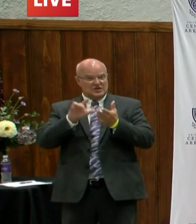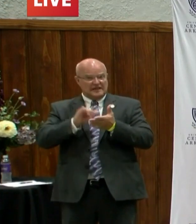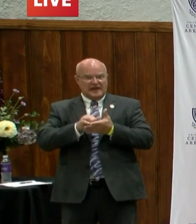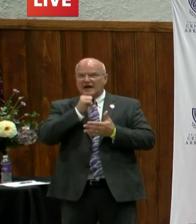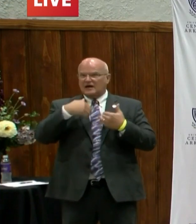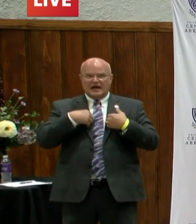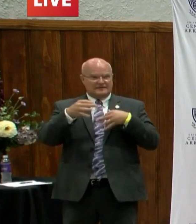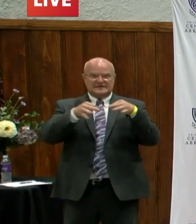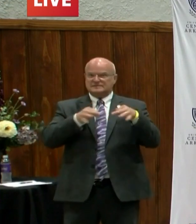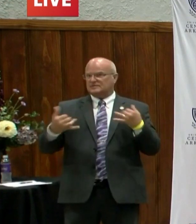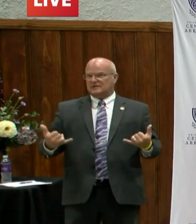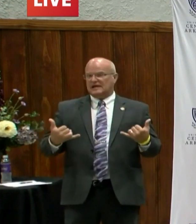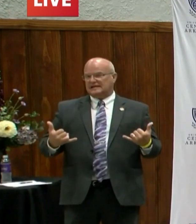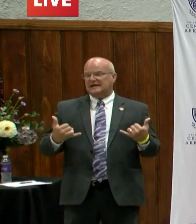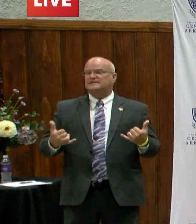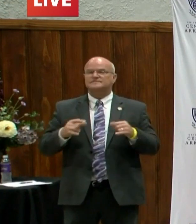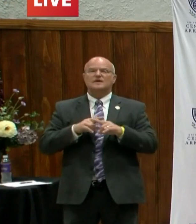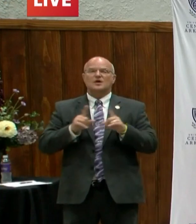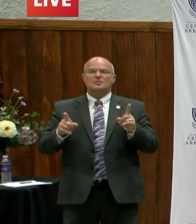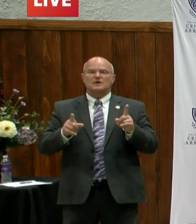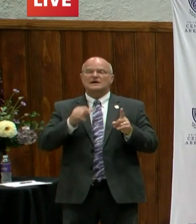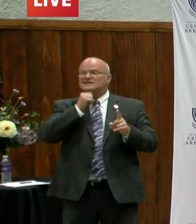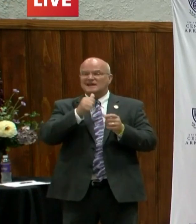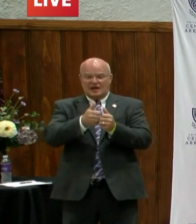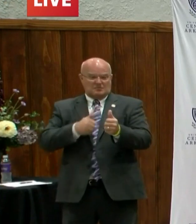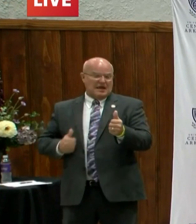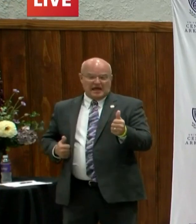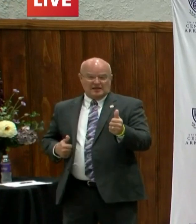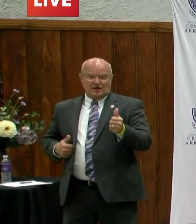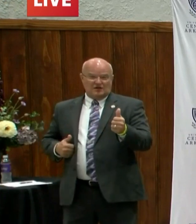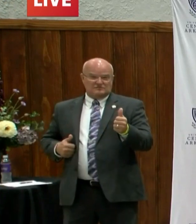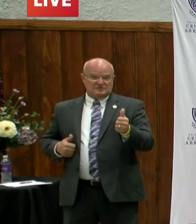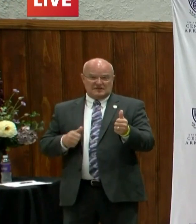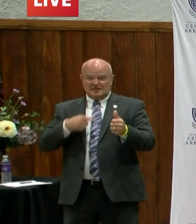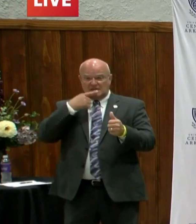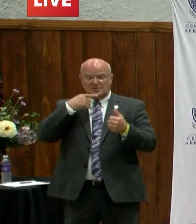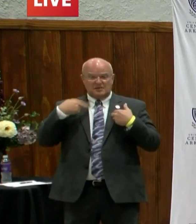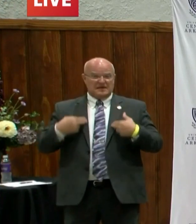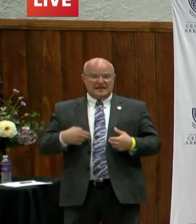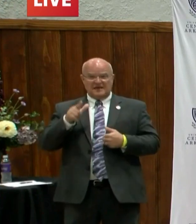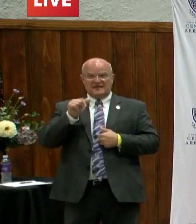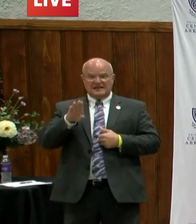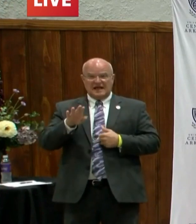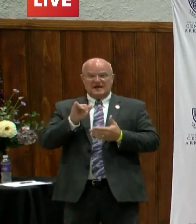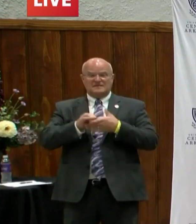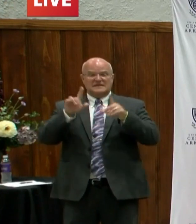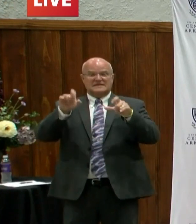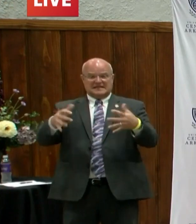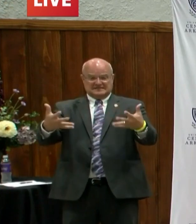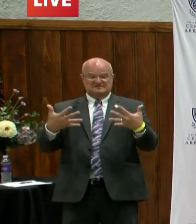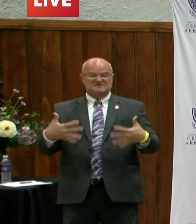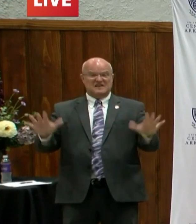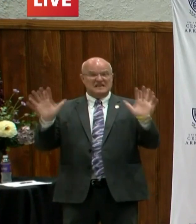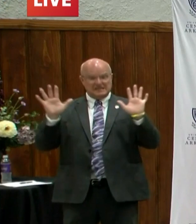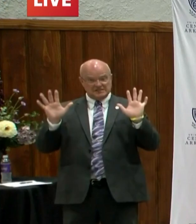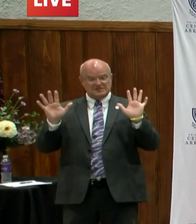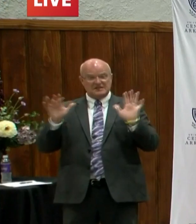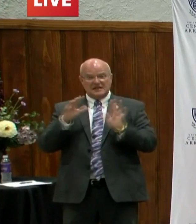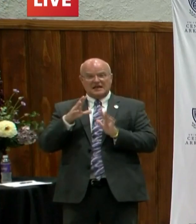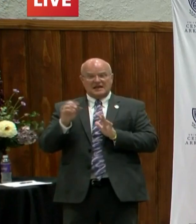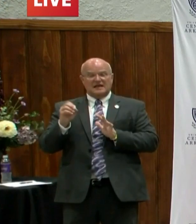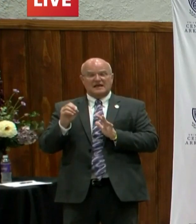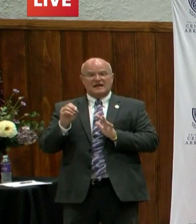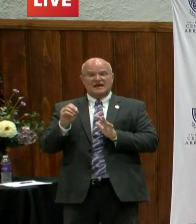I don't have an explanation for that, but there's not a backlog at the public health lab. Those tests have been done,